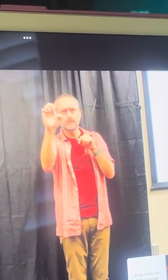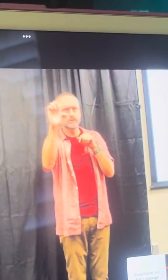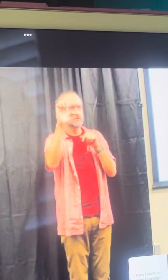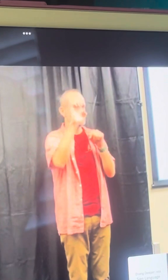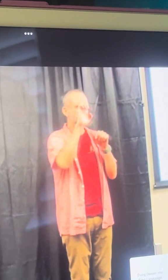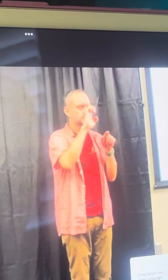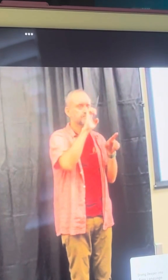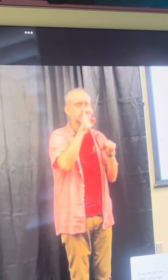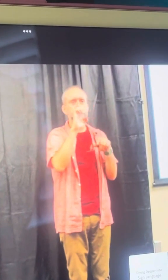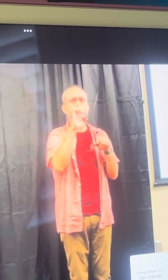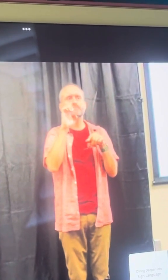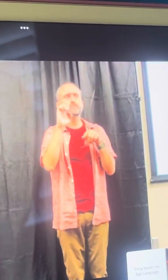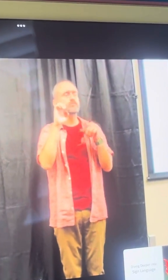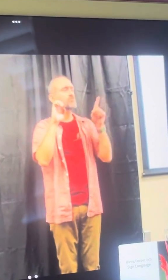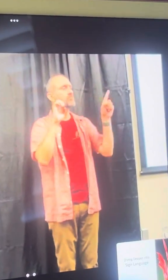up in Melrose.